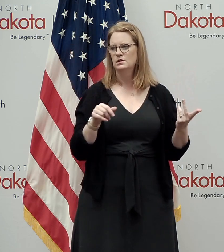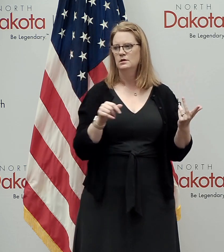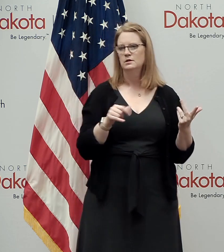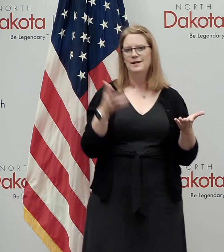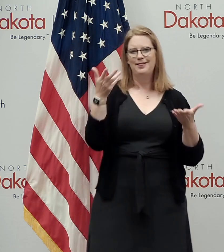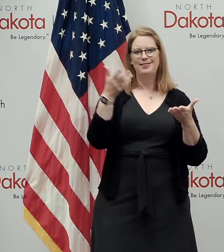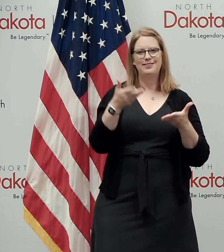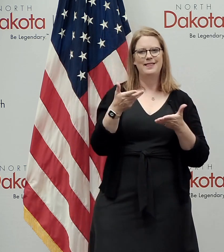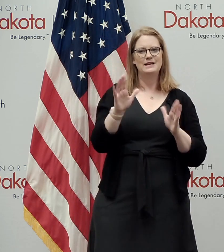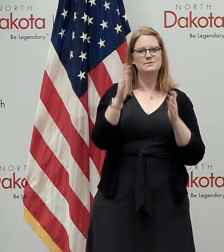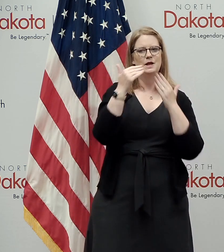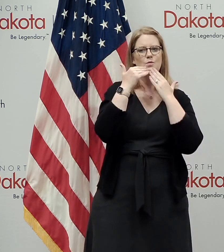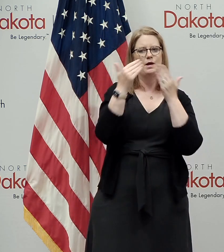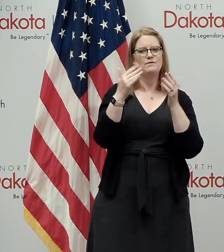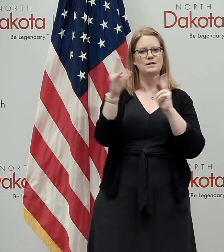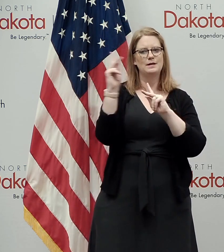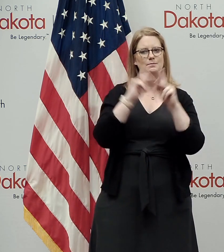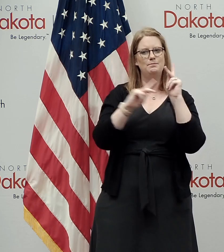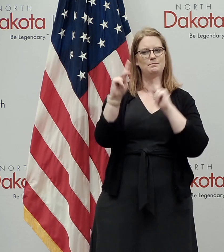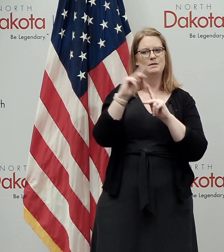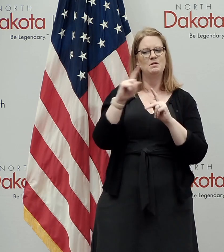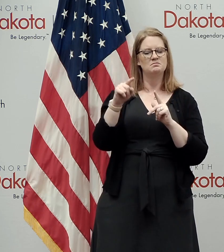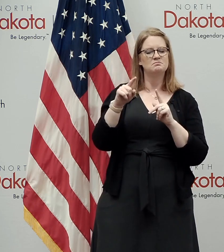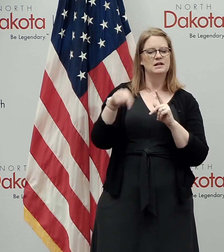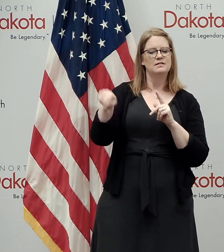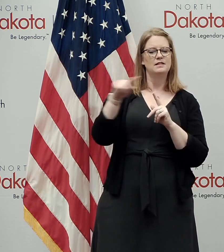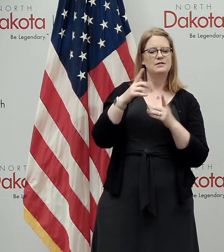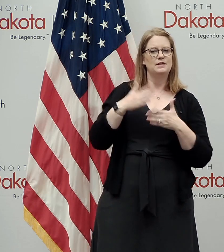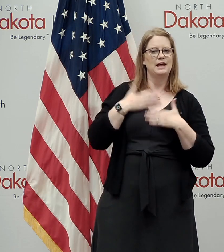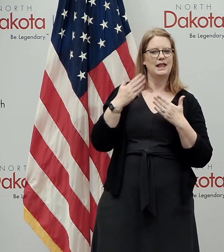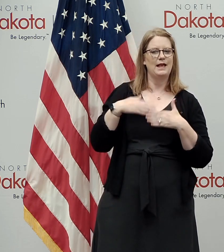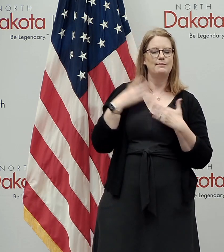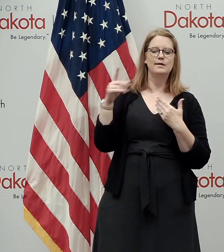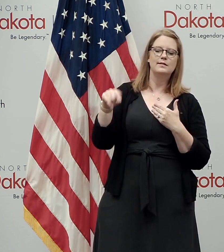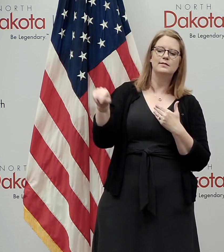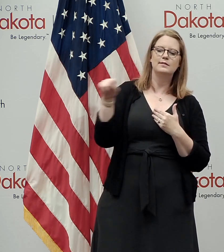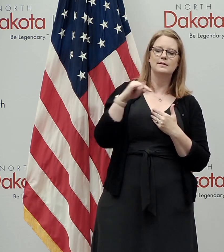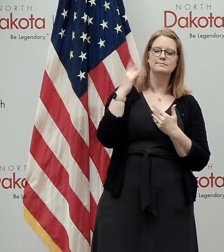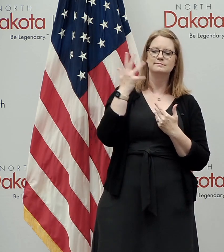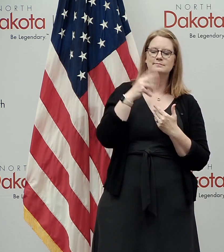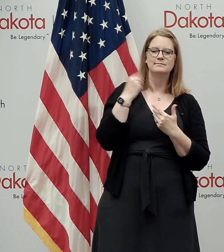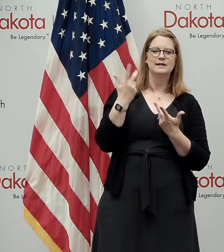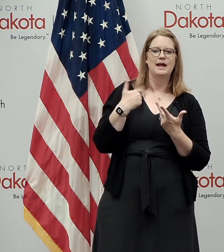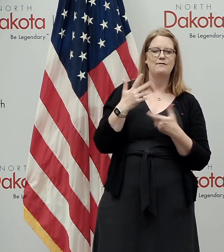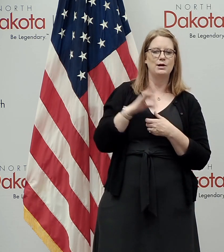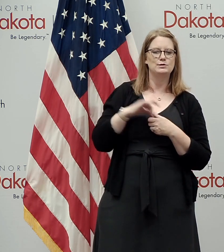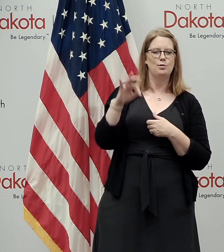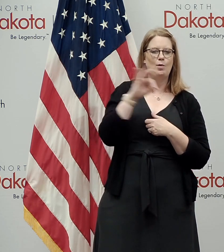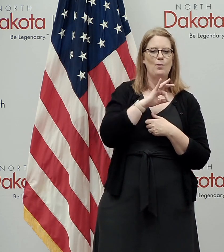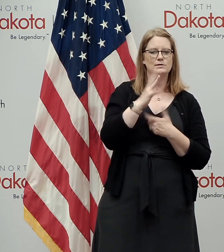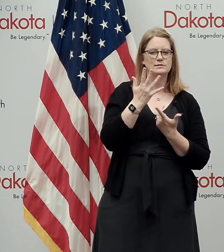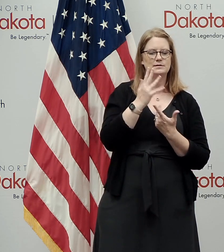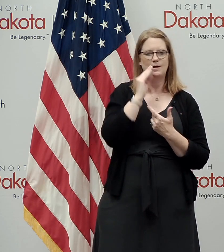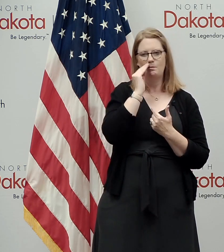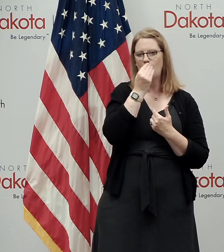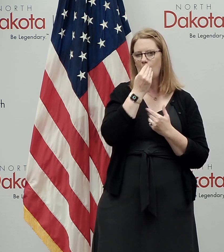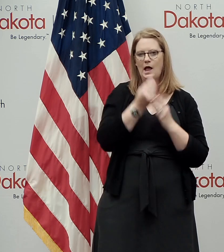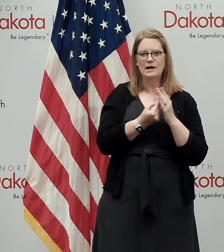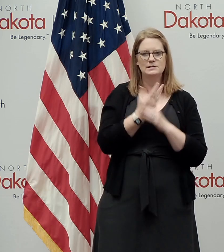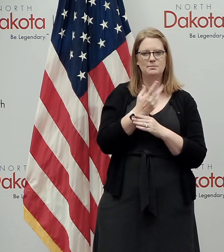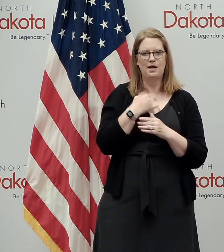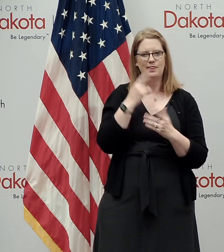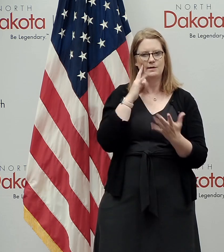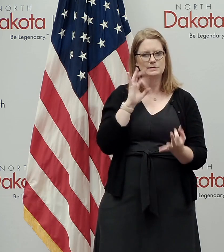"Let us be grateful to the people who make us happy. They are the charming gardeners who make our souls blossom." I thought it was the perfect quote